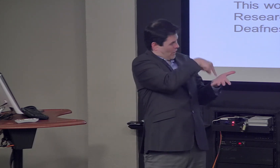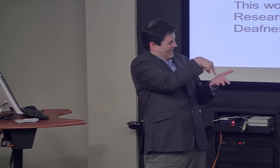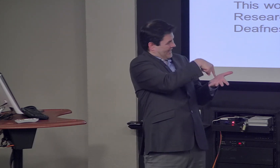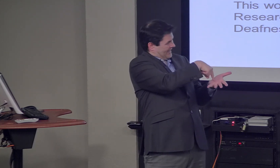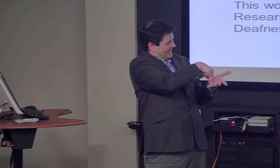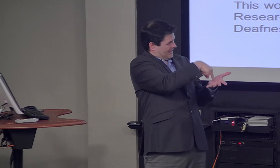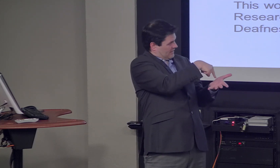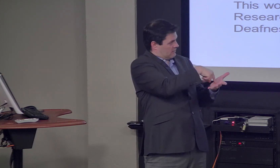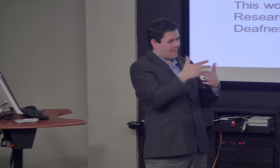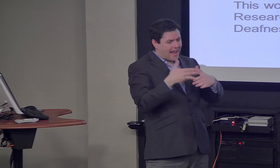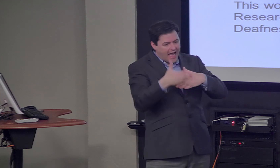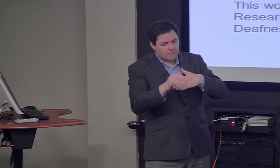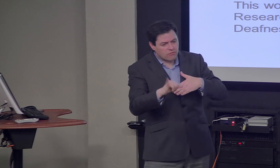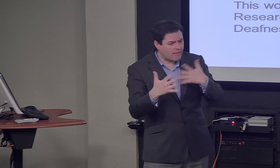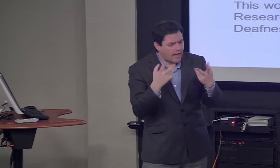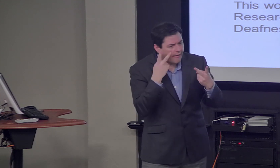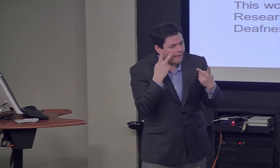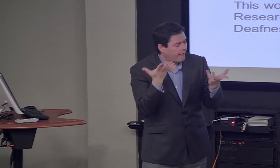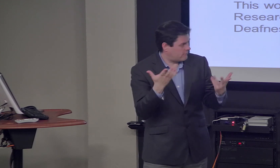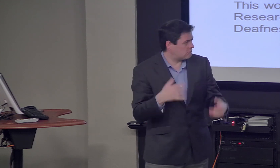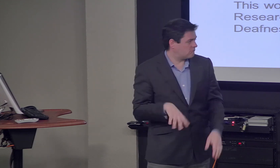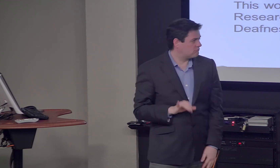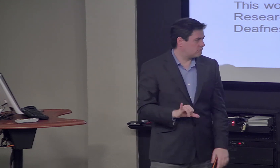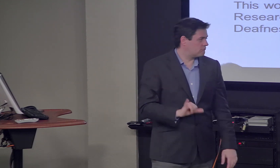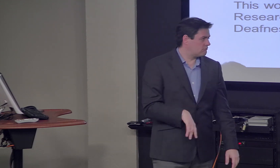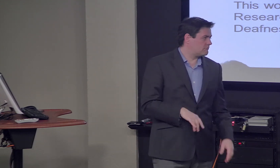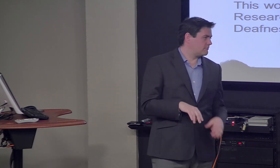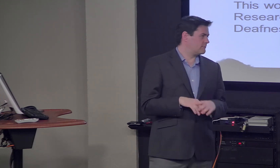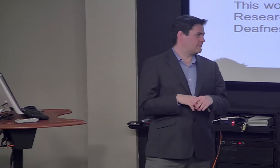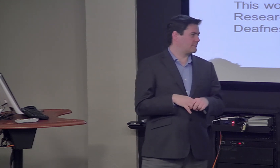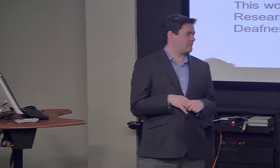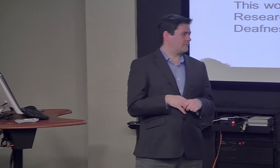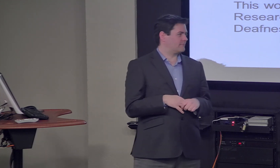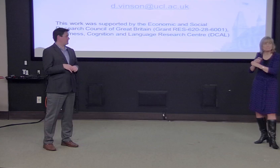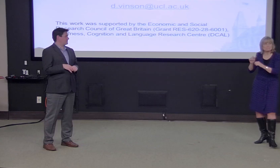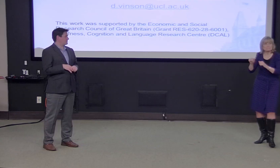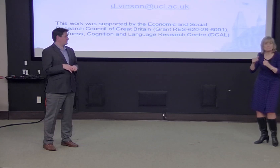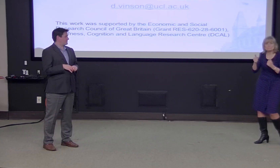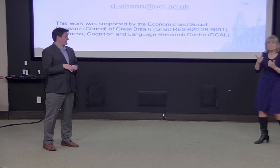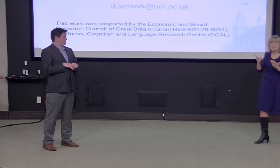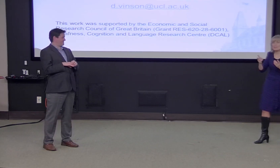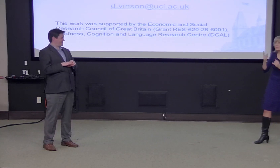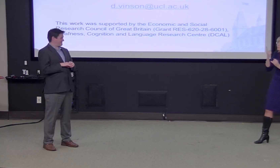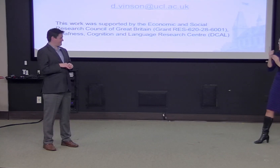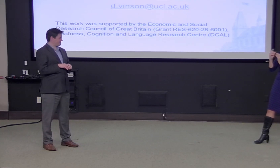cognitive decline. I think it all comes back down to learning, though, and what happens after that learning is established.